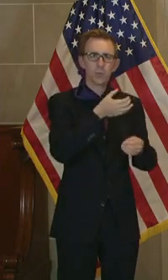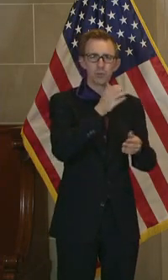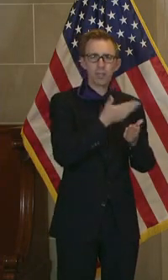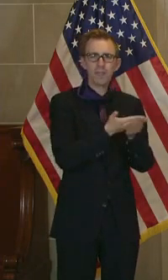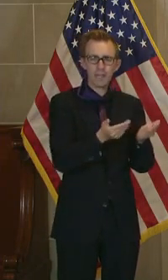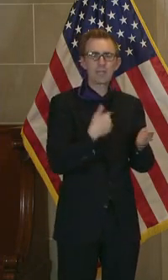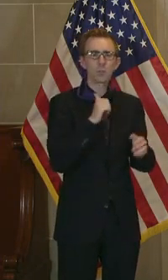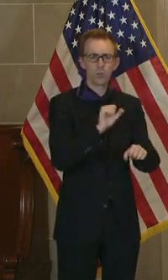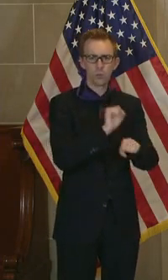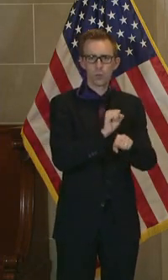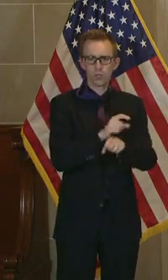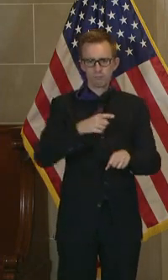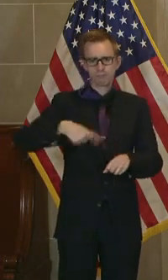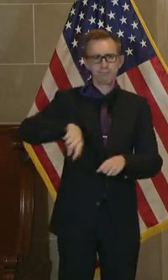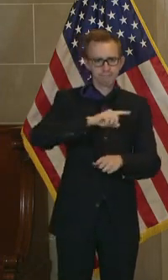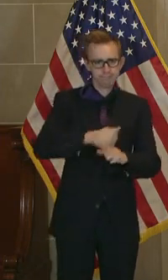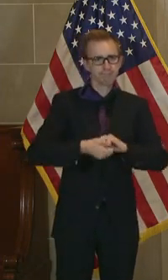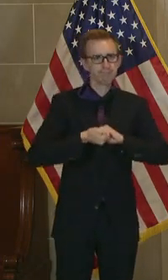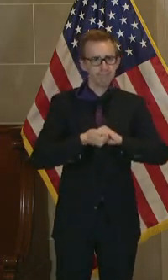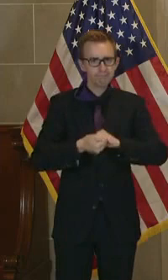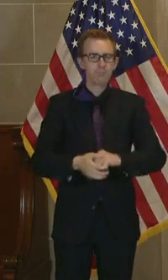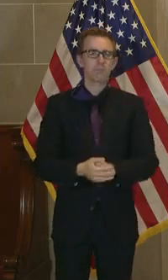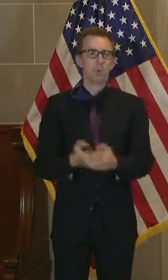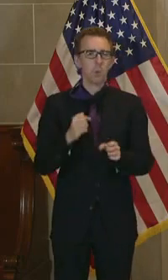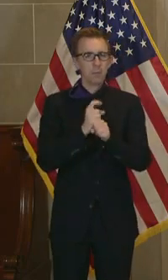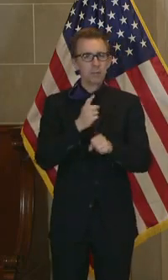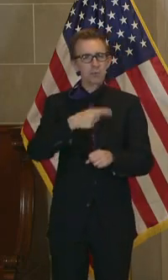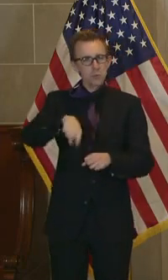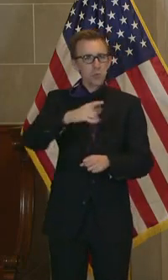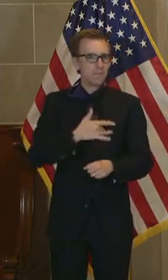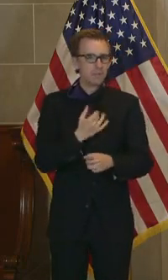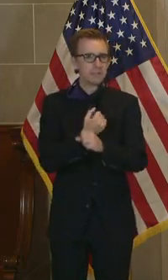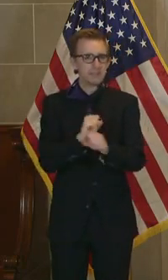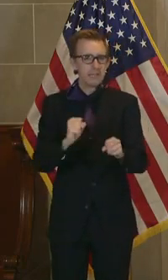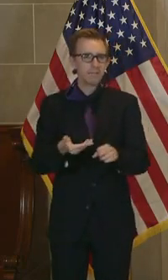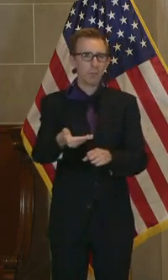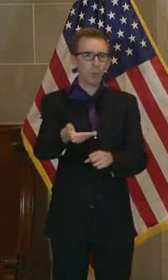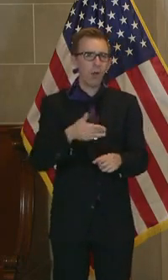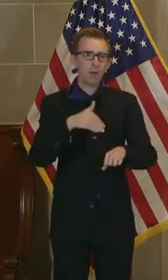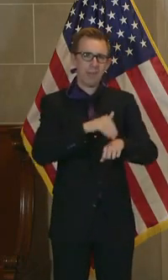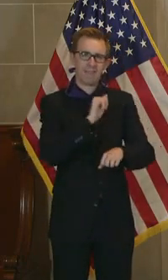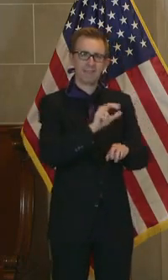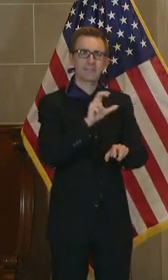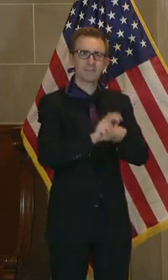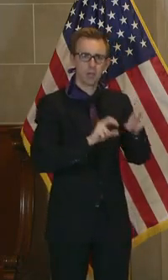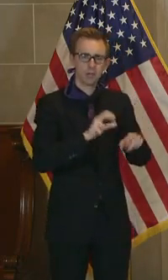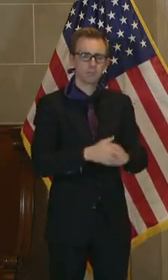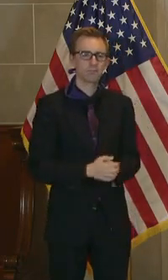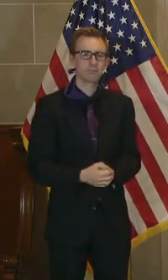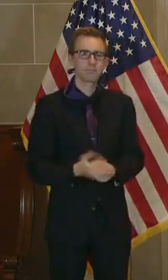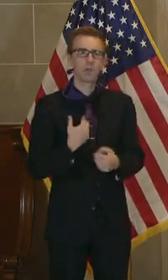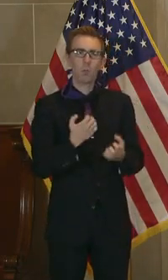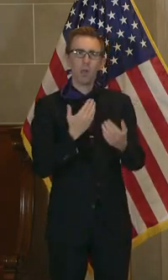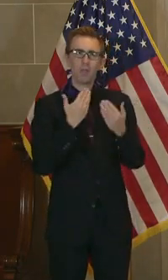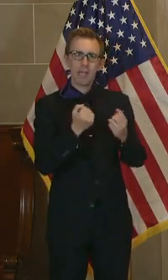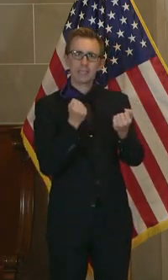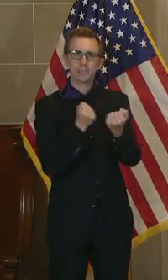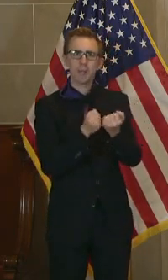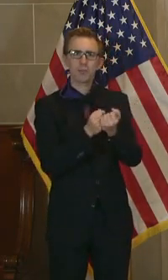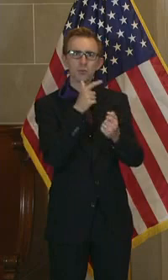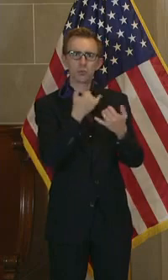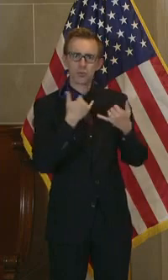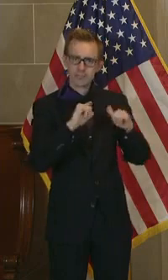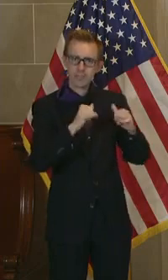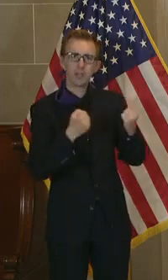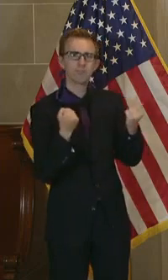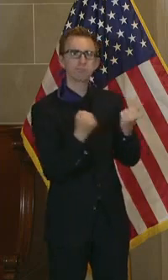teams. We truly want every participant to feel safe and welcome at this fair. I want to thank our sponsors who are sticking with us